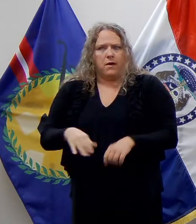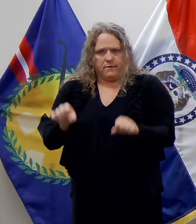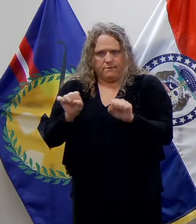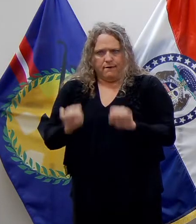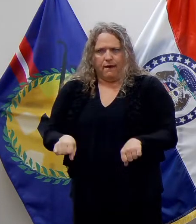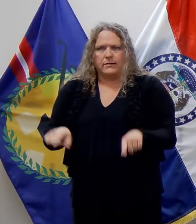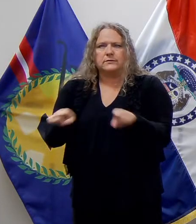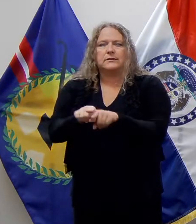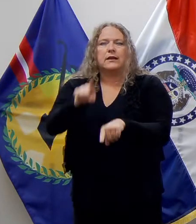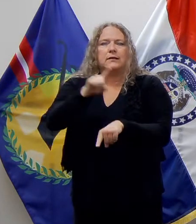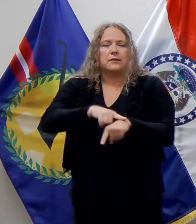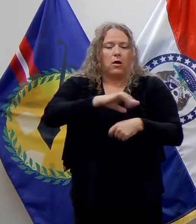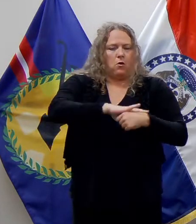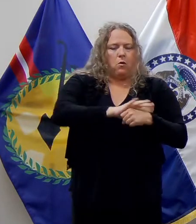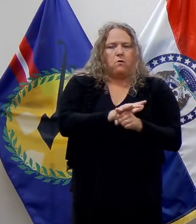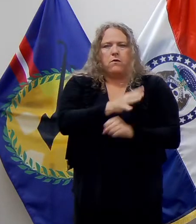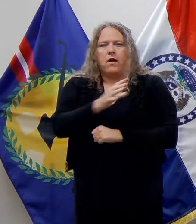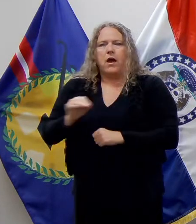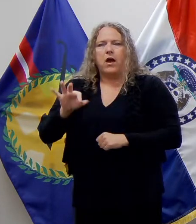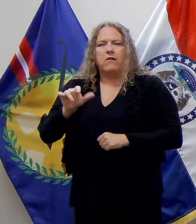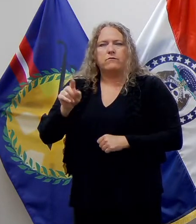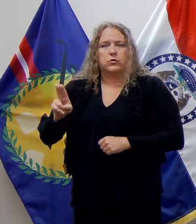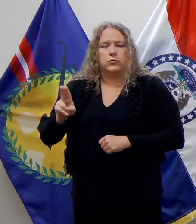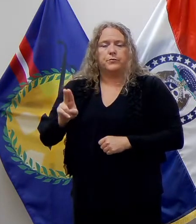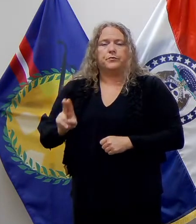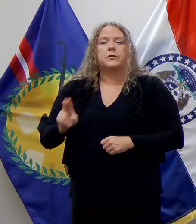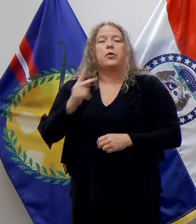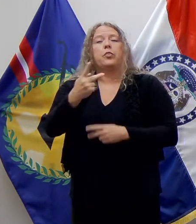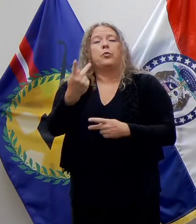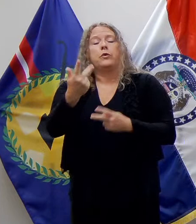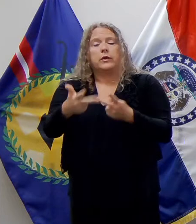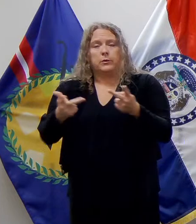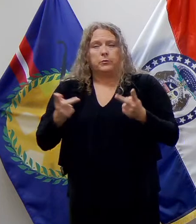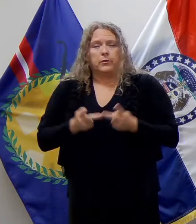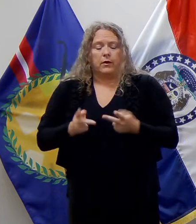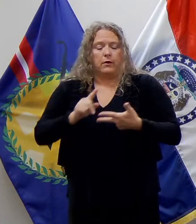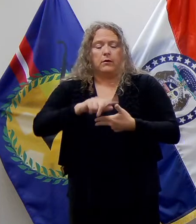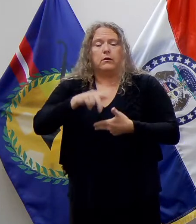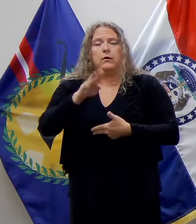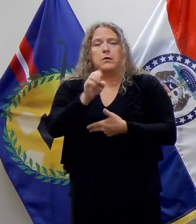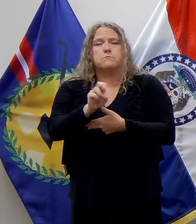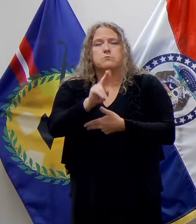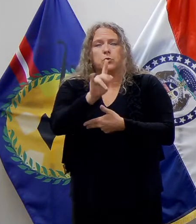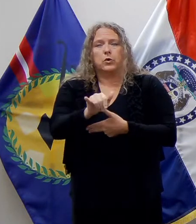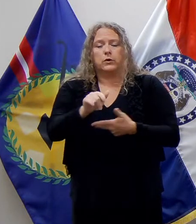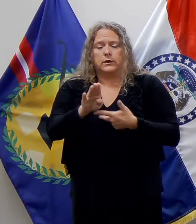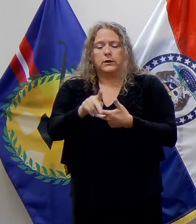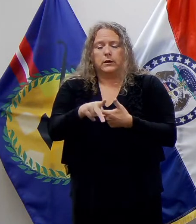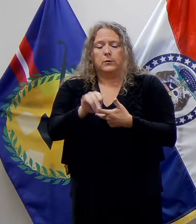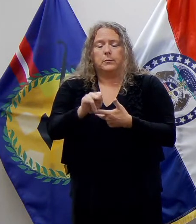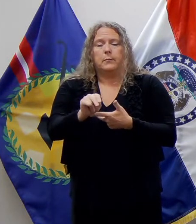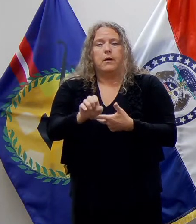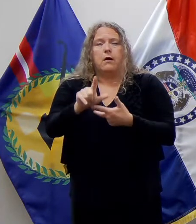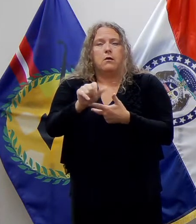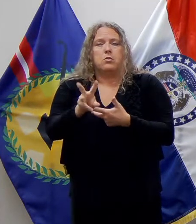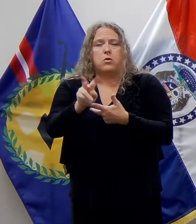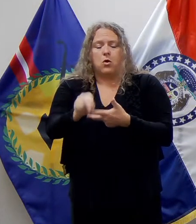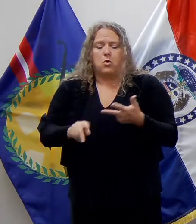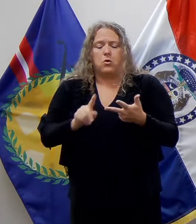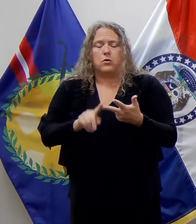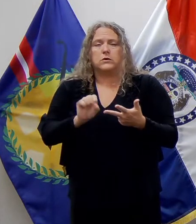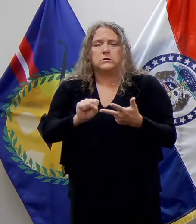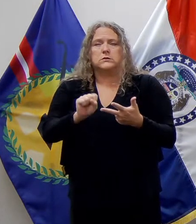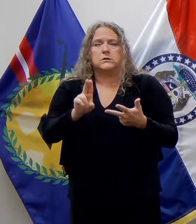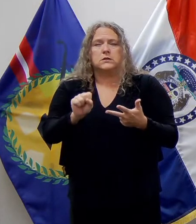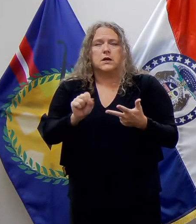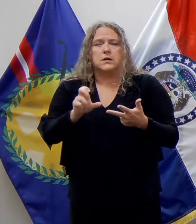both vaccines are available at our Berkeley, Pine Lawn, and Sunset Hills locations. As fall approaches and the